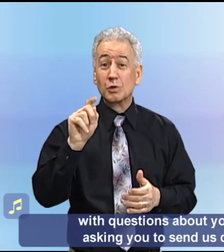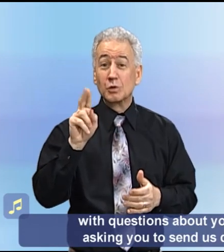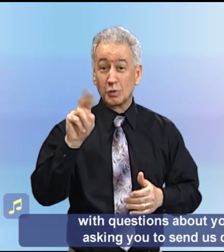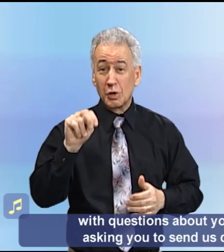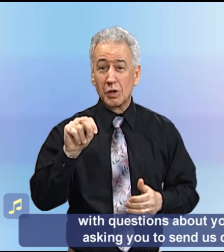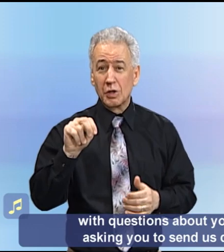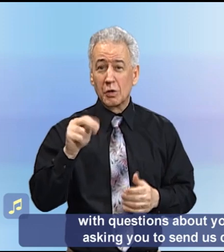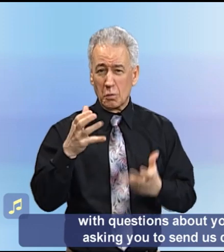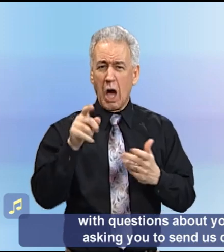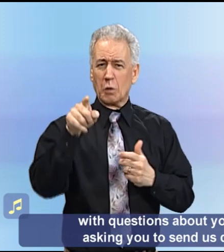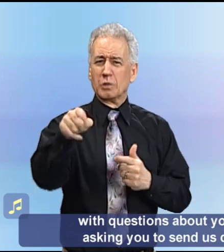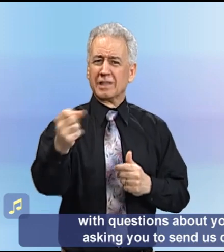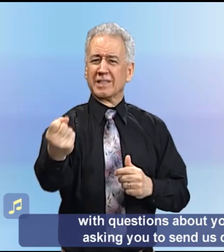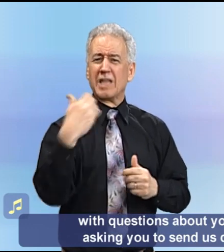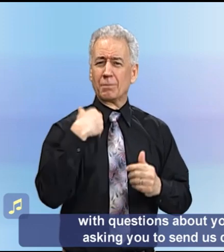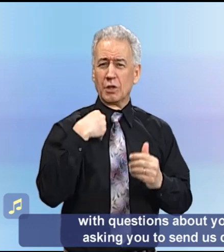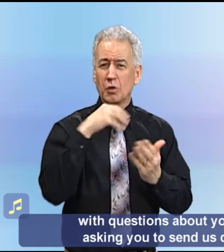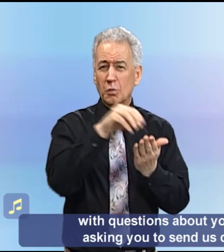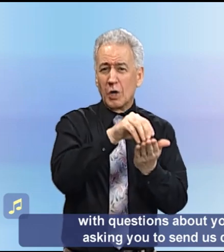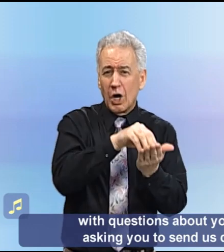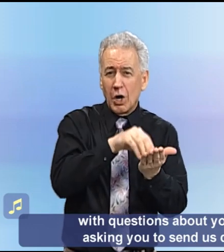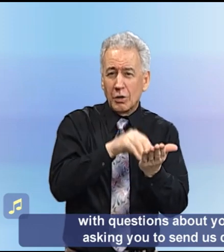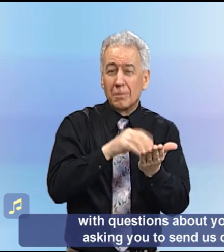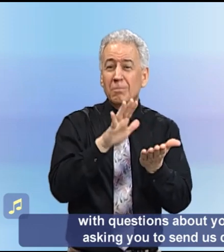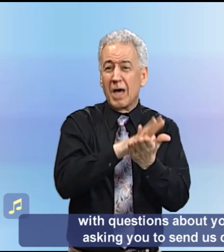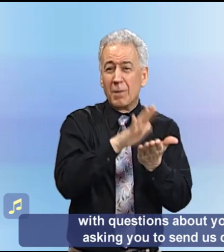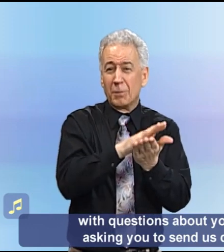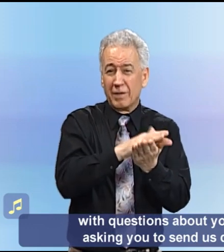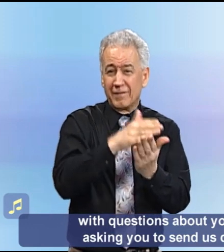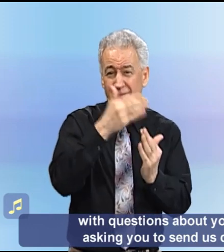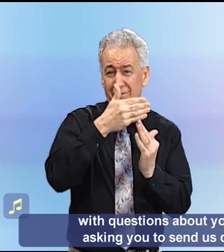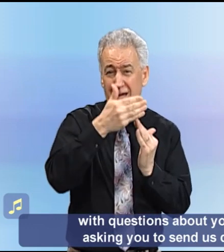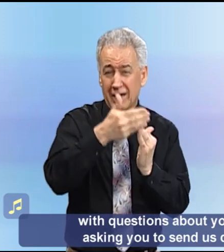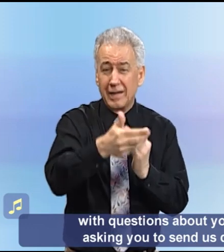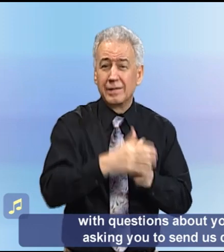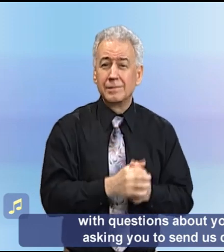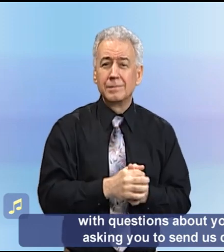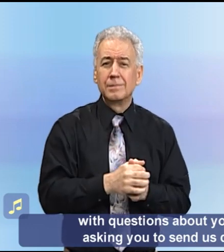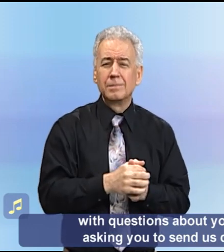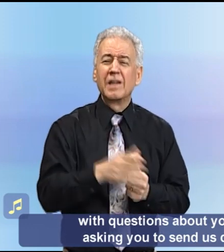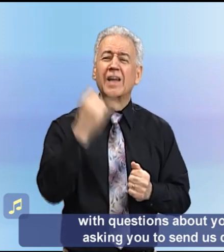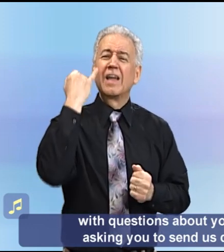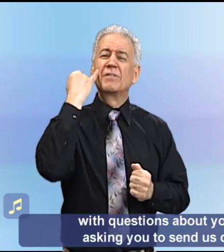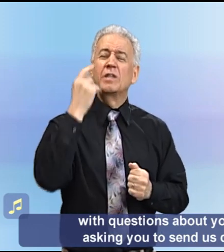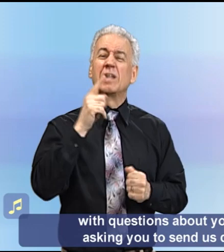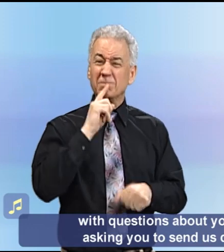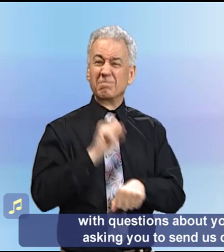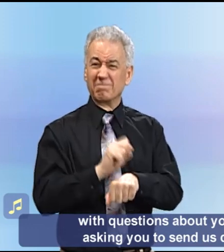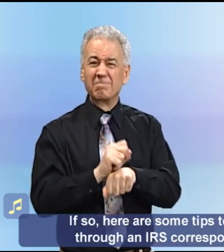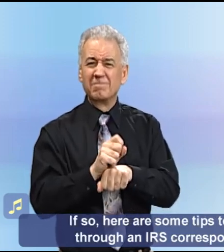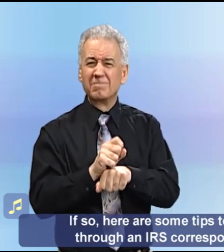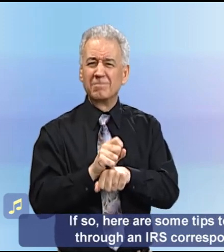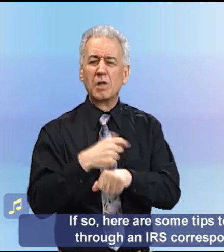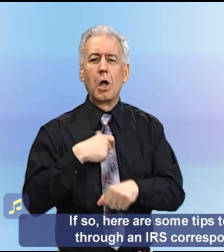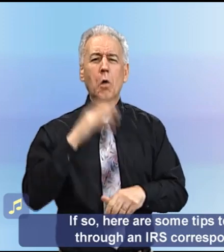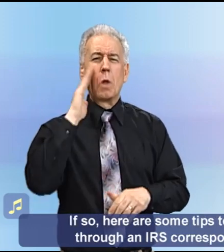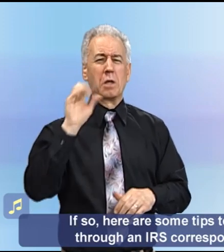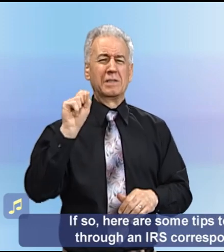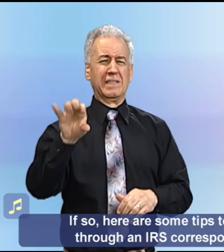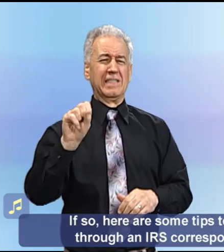if so here's some